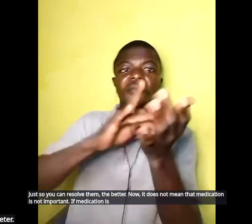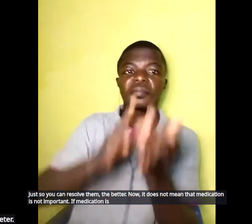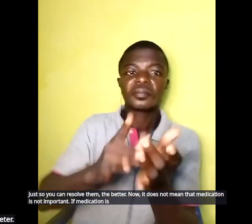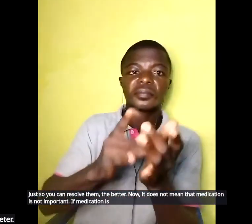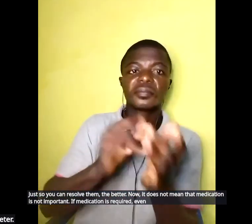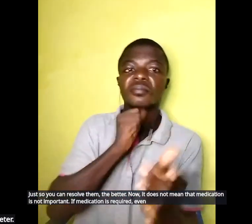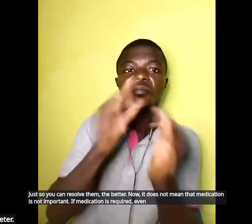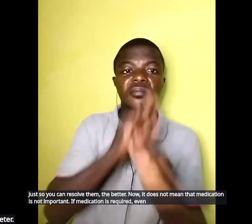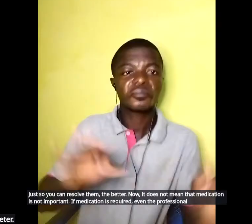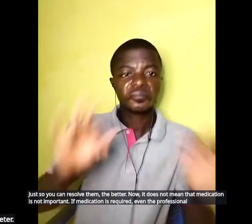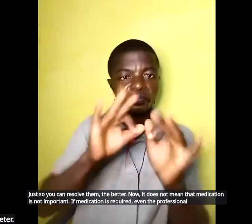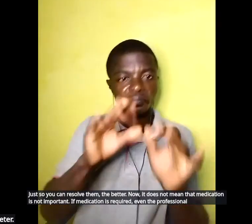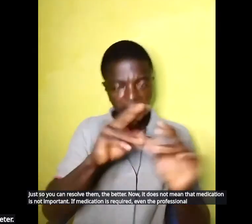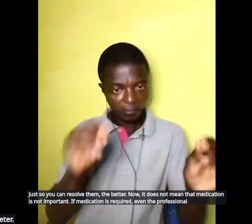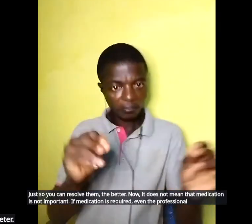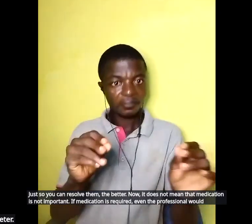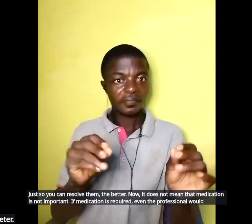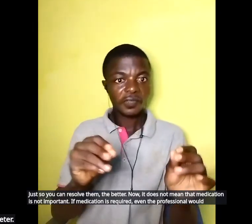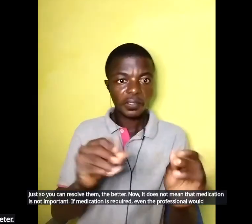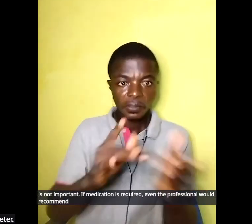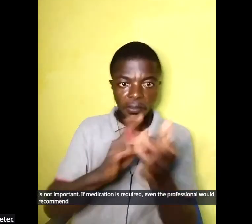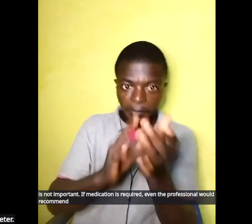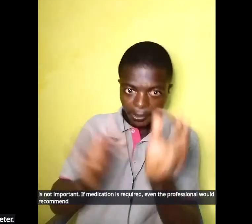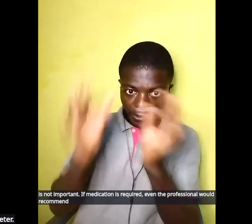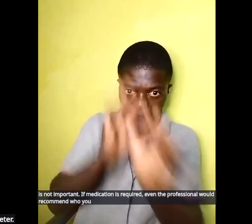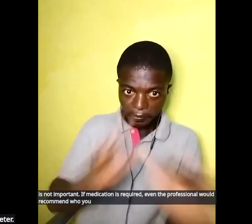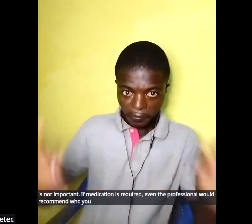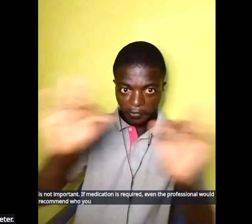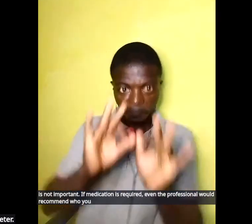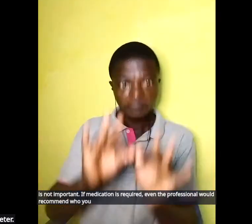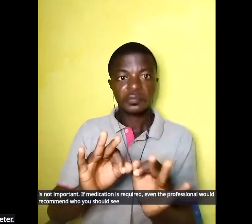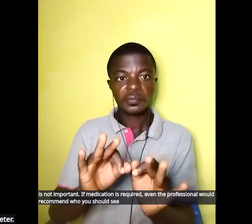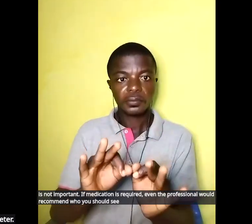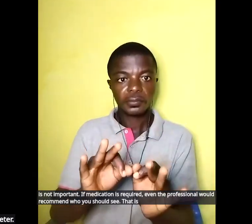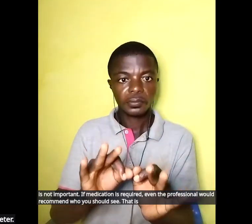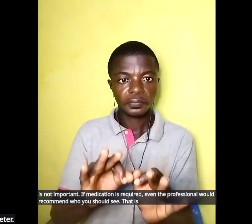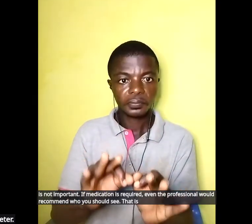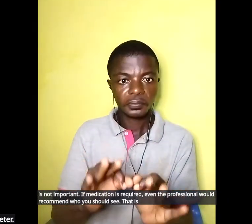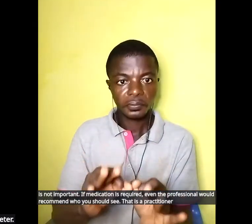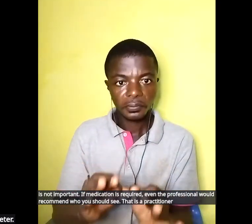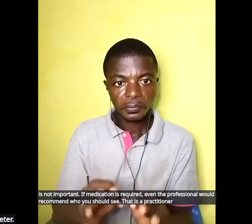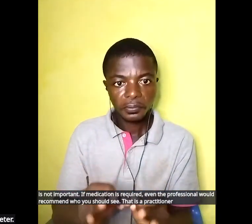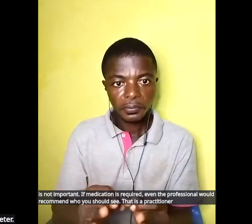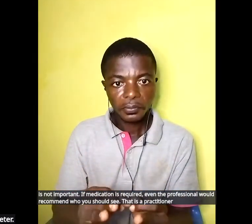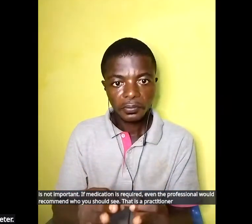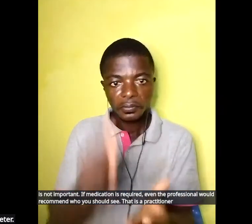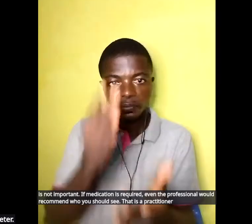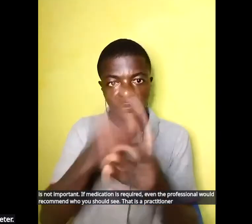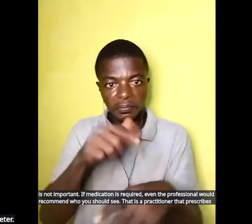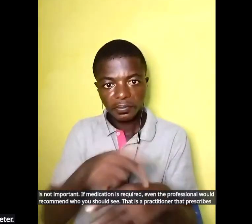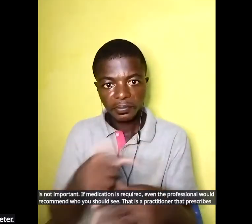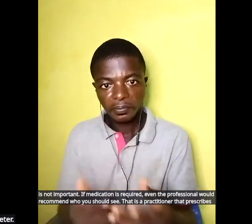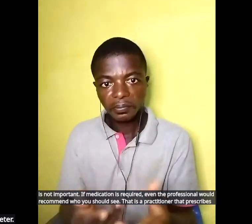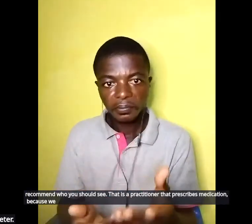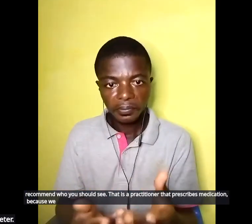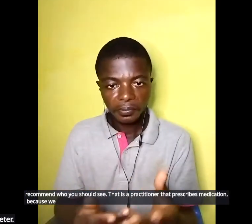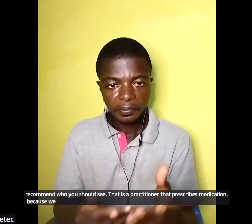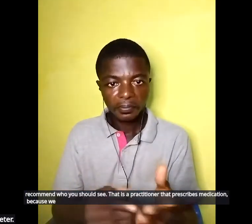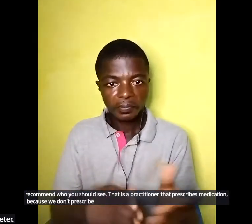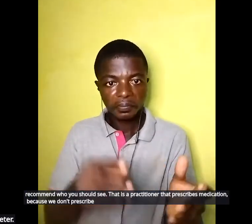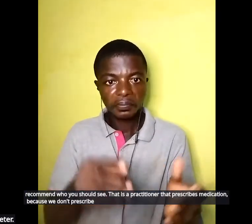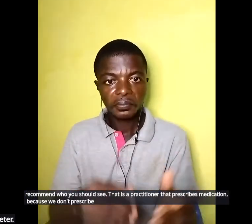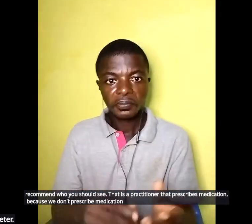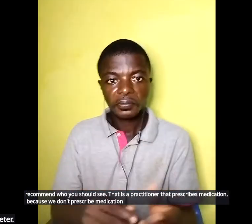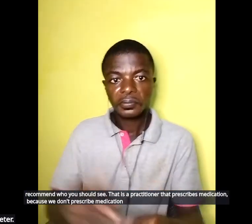the professional would recommend who you should see. That is a practitioner that prescribes medication, because we don't prescribe